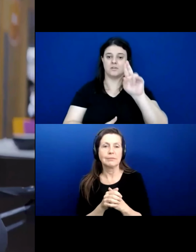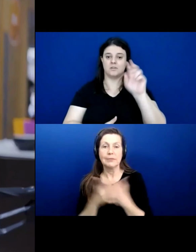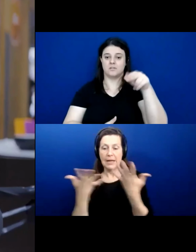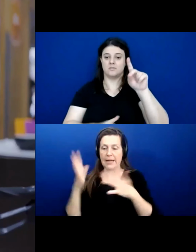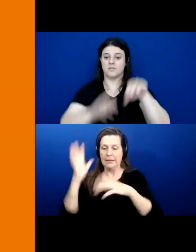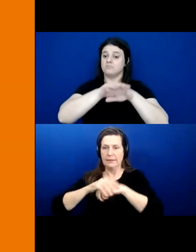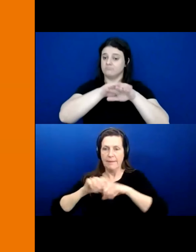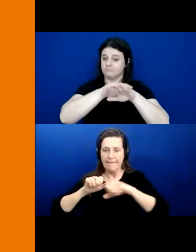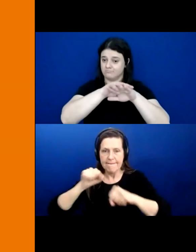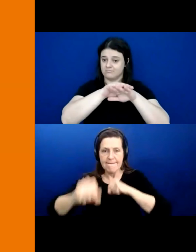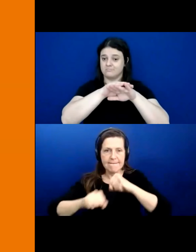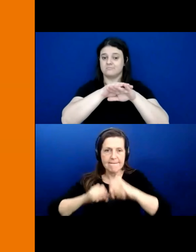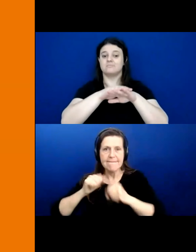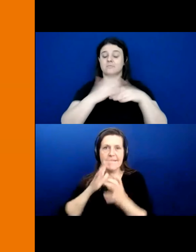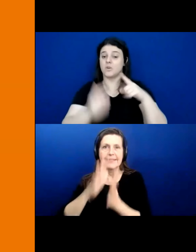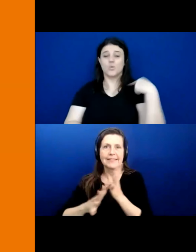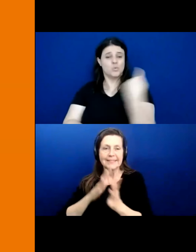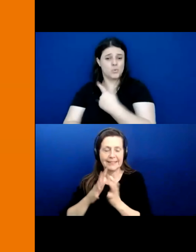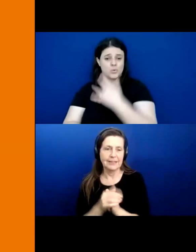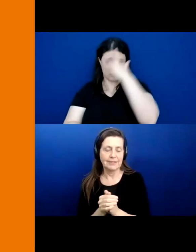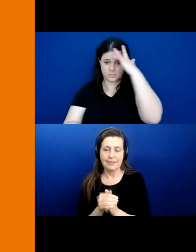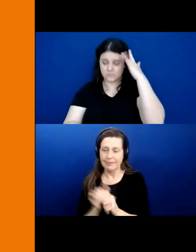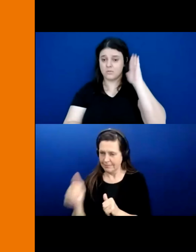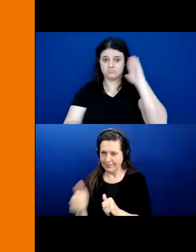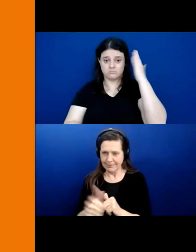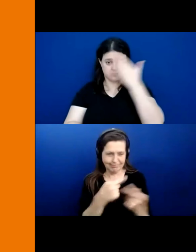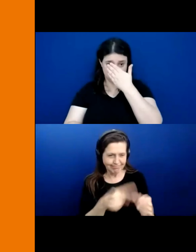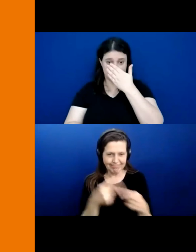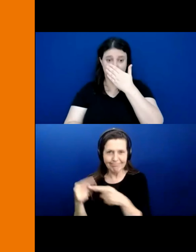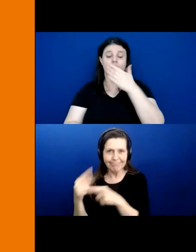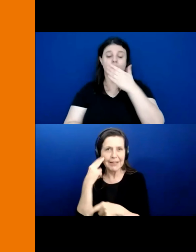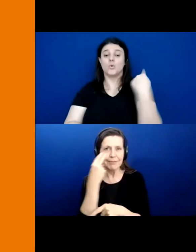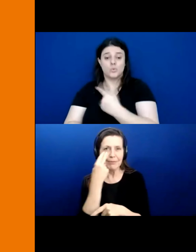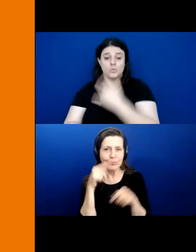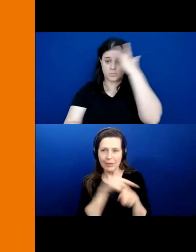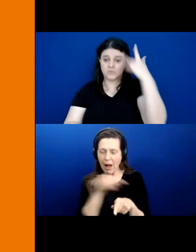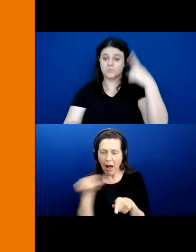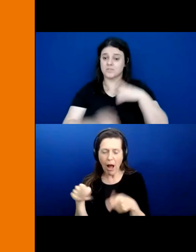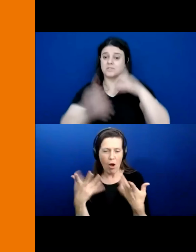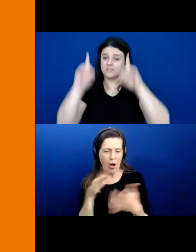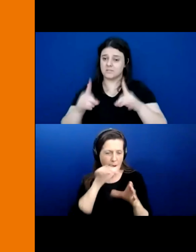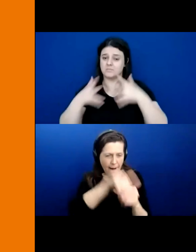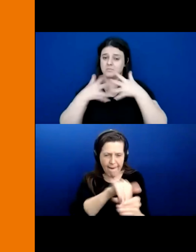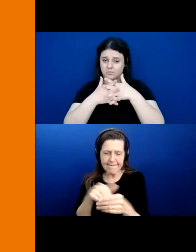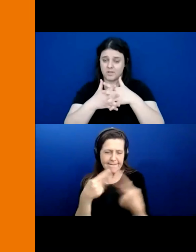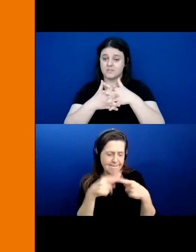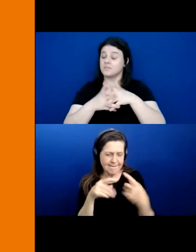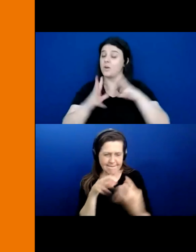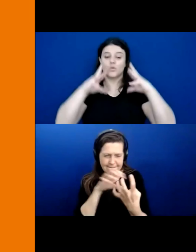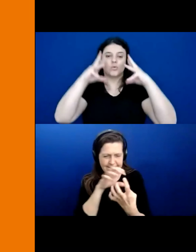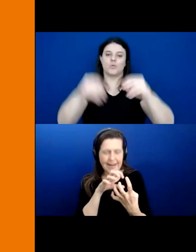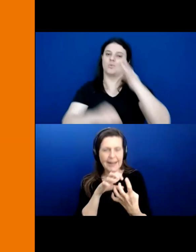signing. For everyone who is deaf-blind, for everyone living with complex disabilities, for